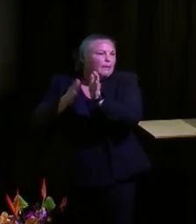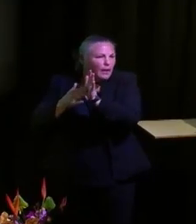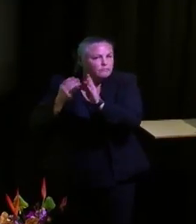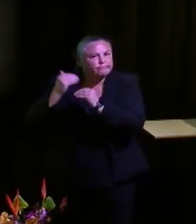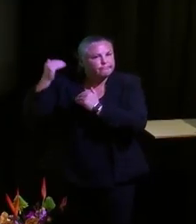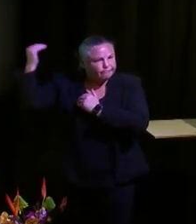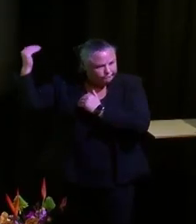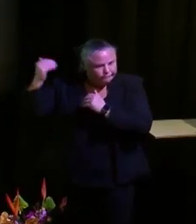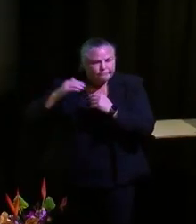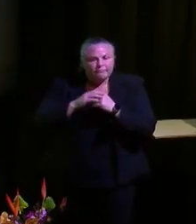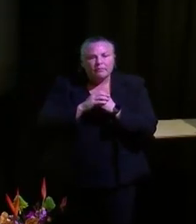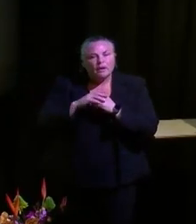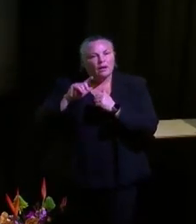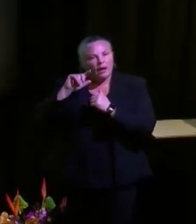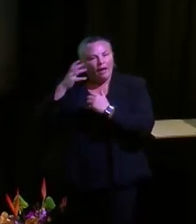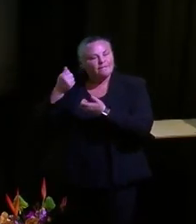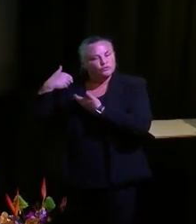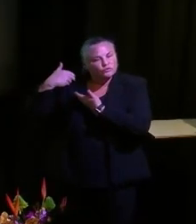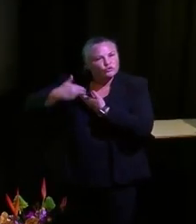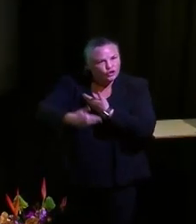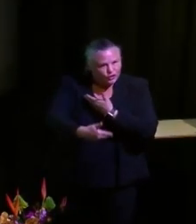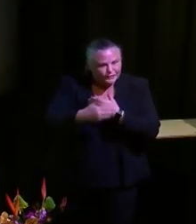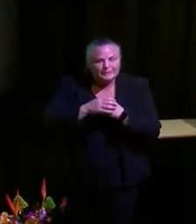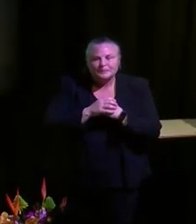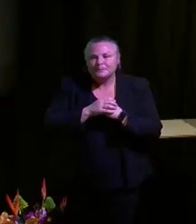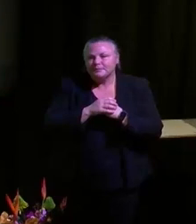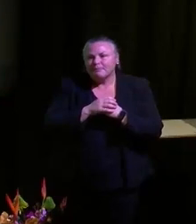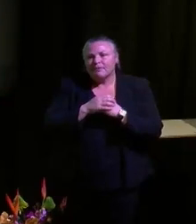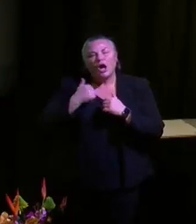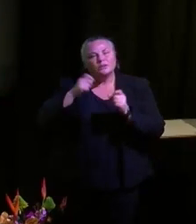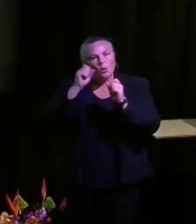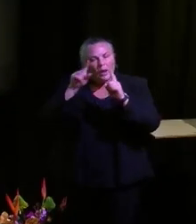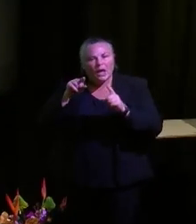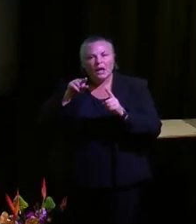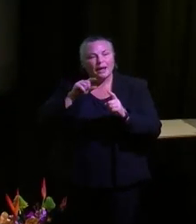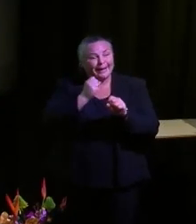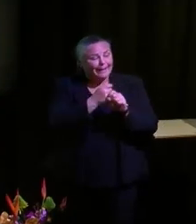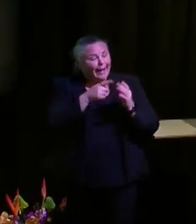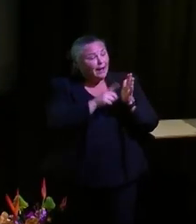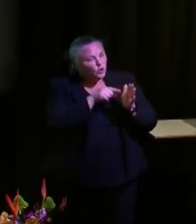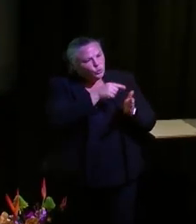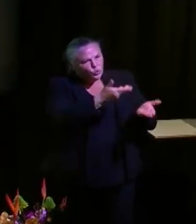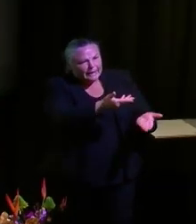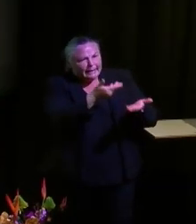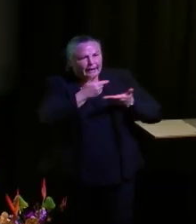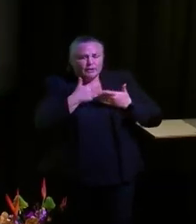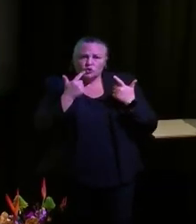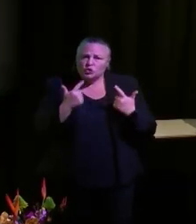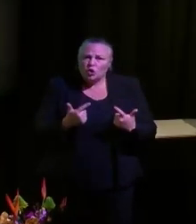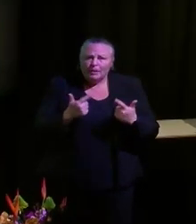it's following a line through. And I also was aware that you were sharing so much with us of your